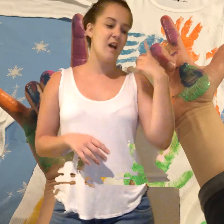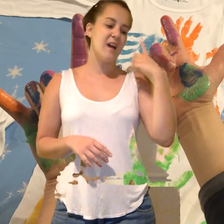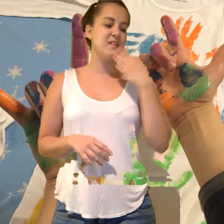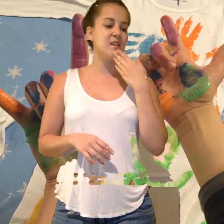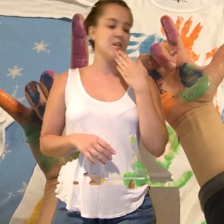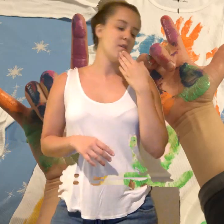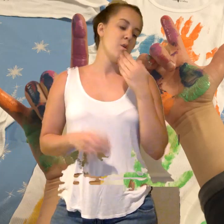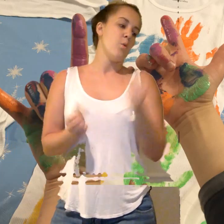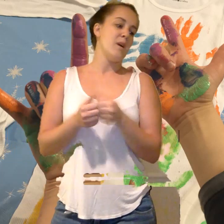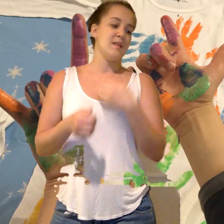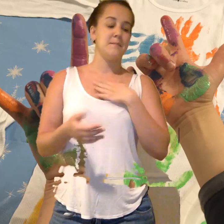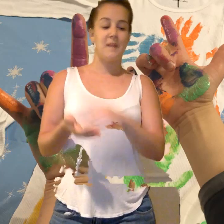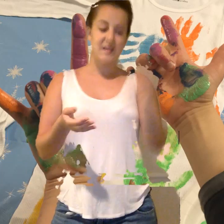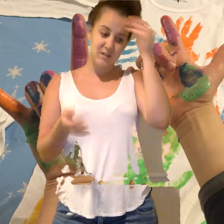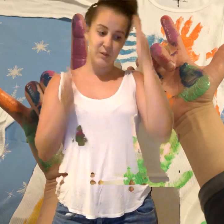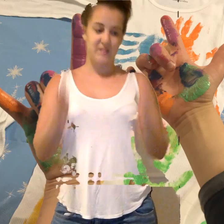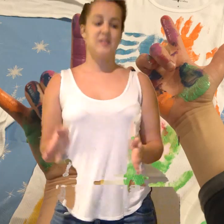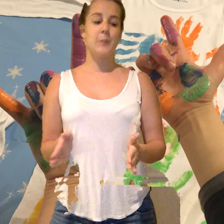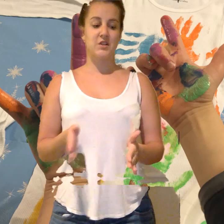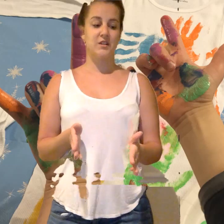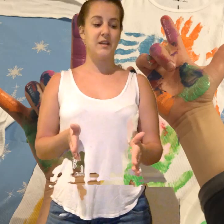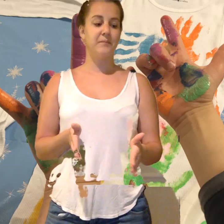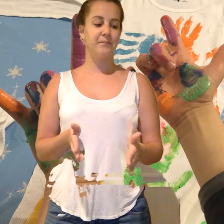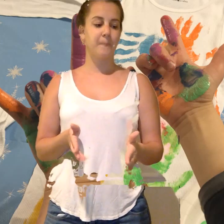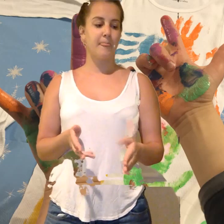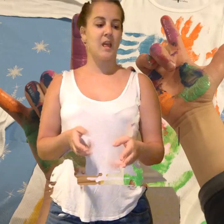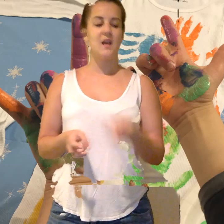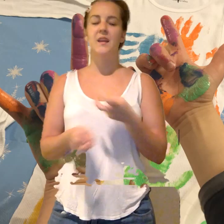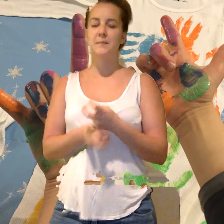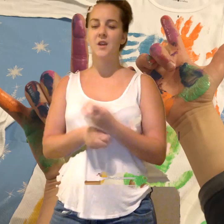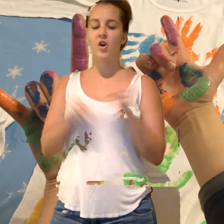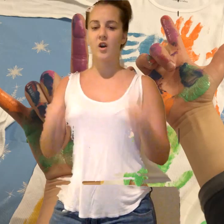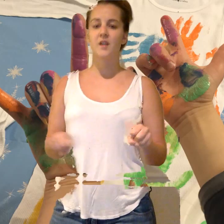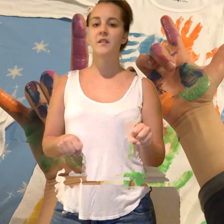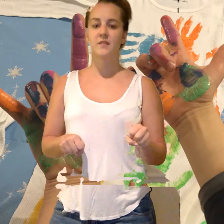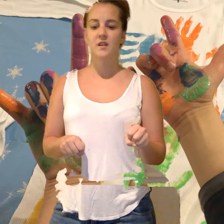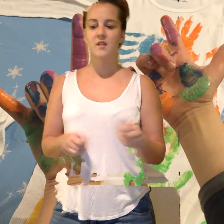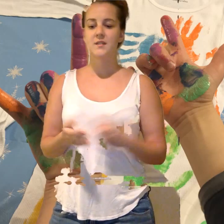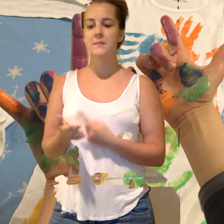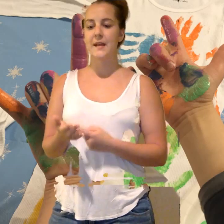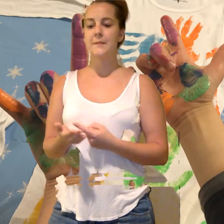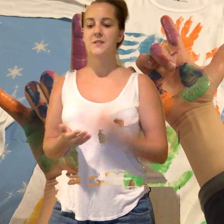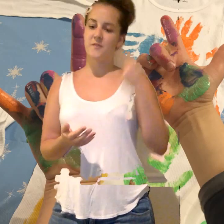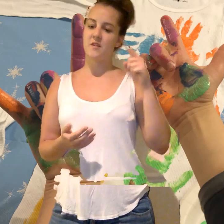I think with my students especially, it can be hard sometimes for